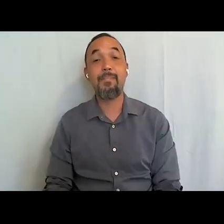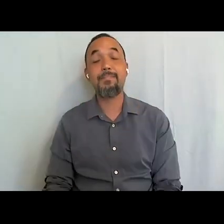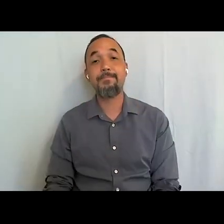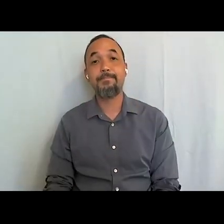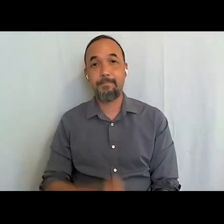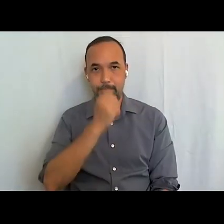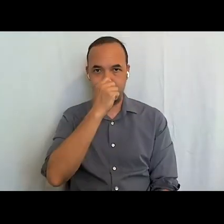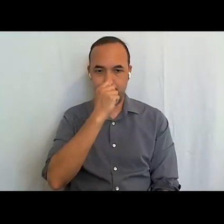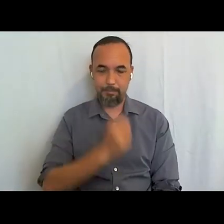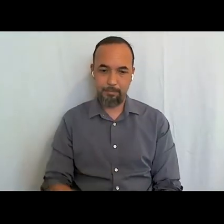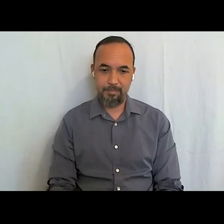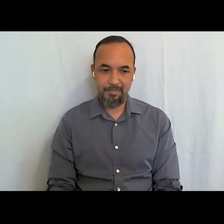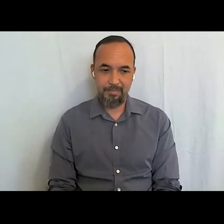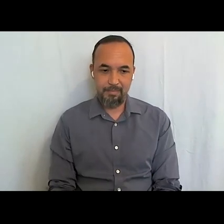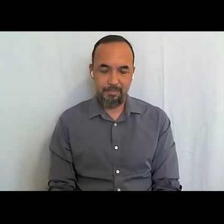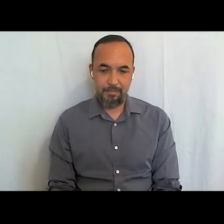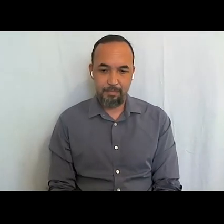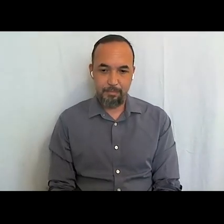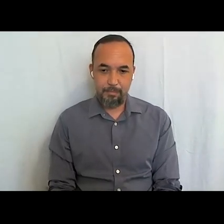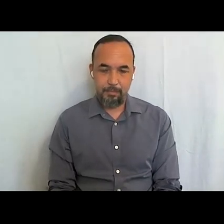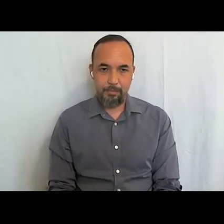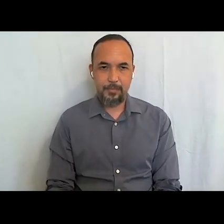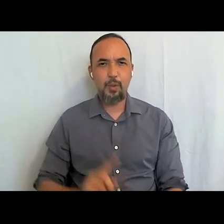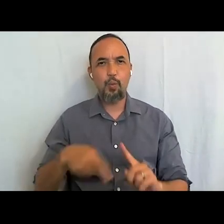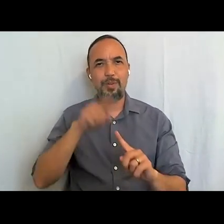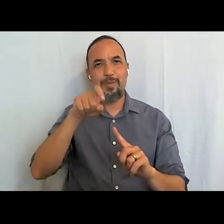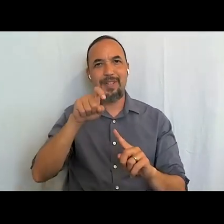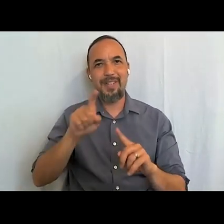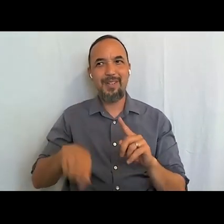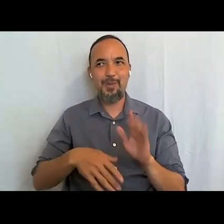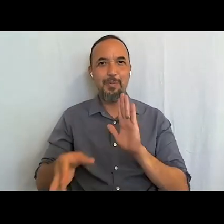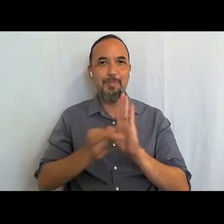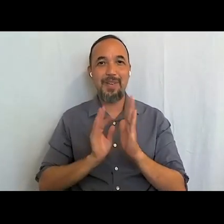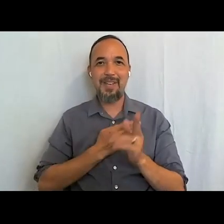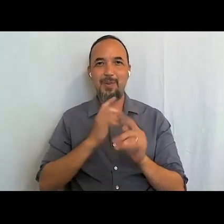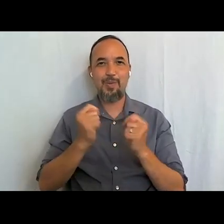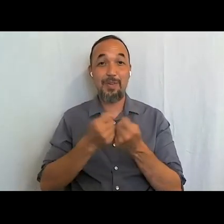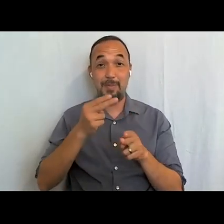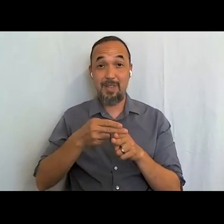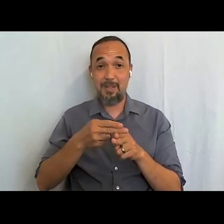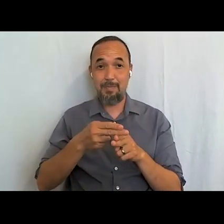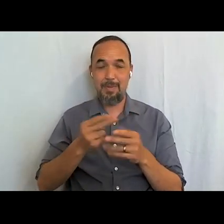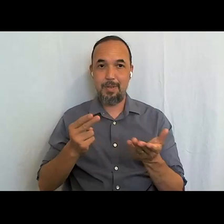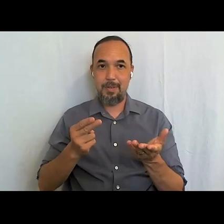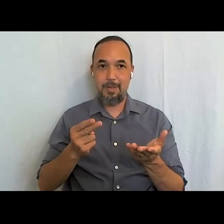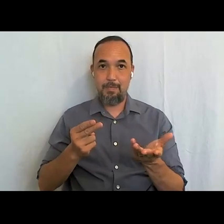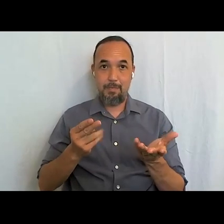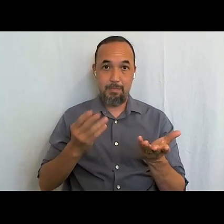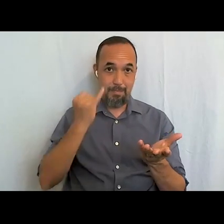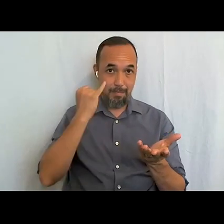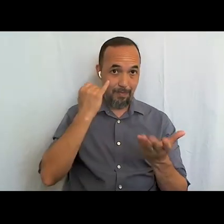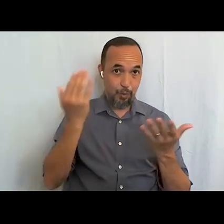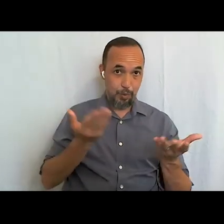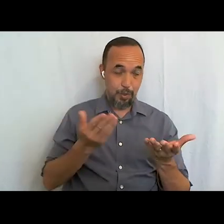let's see. When do we need to finalize our team name? So you should have a team name when you are already here, you should probably be on a